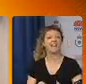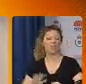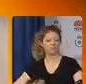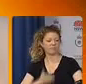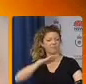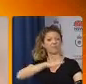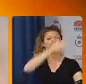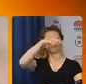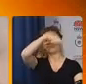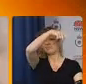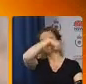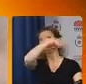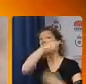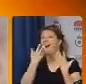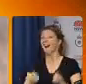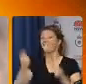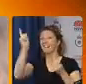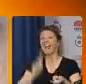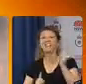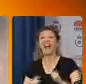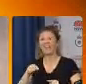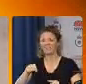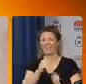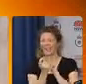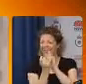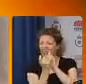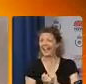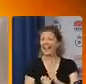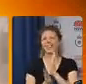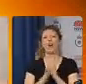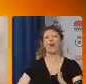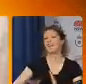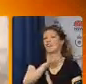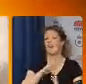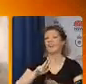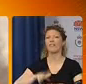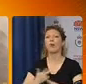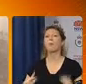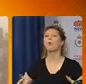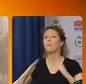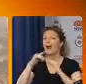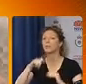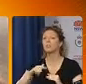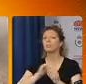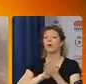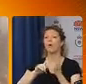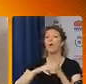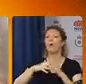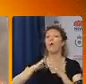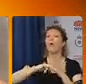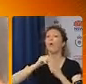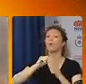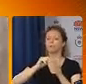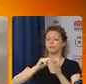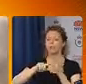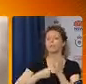right across and adjacent to the current fireground areas of the Blue Mountains, Hawkesbury, and